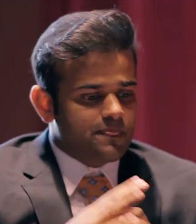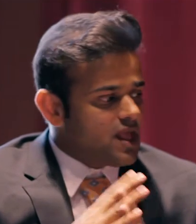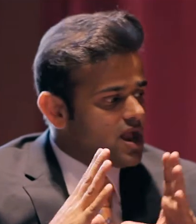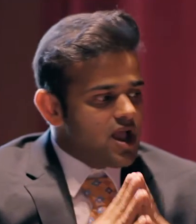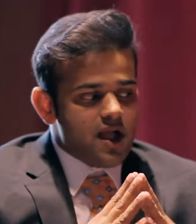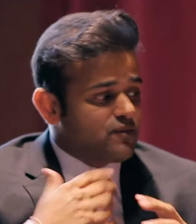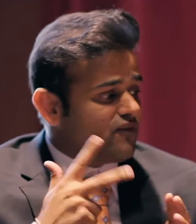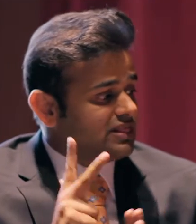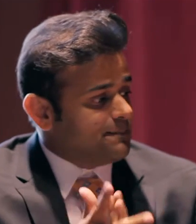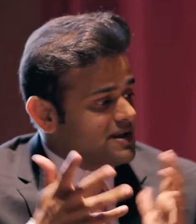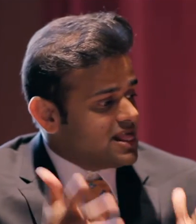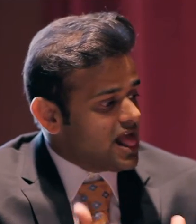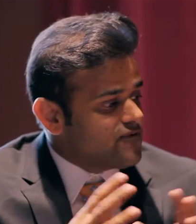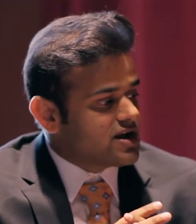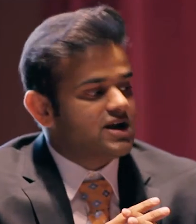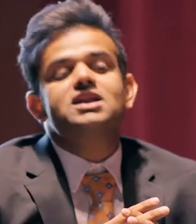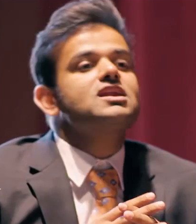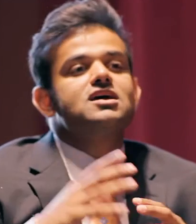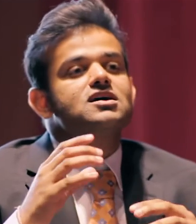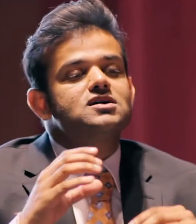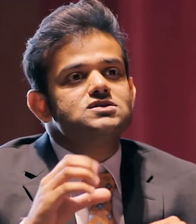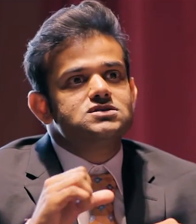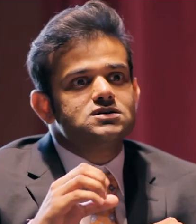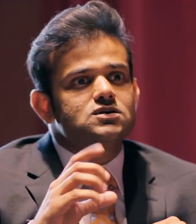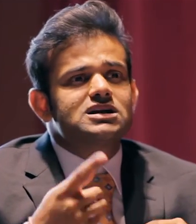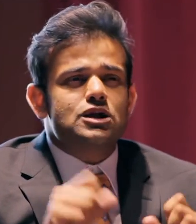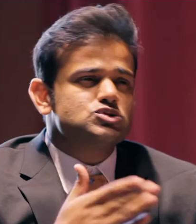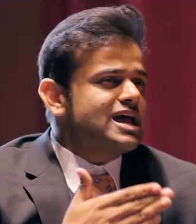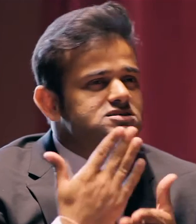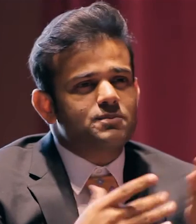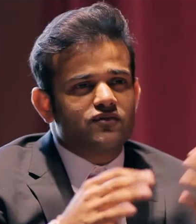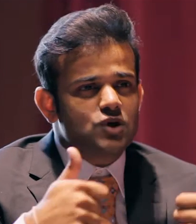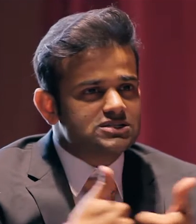fantastic advice. Okay, well, let me see. We've got 3 minutes left.